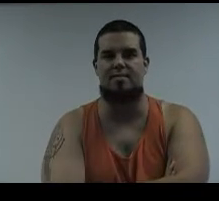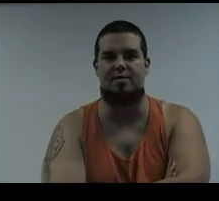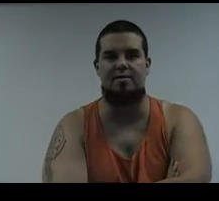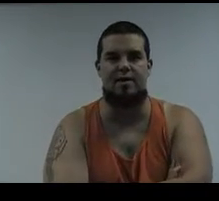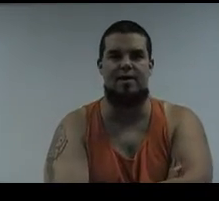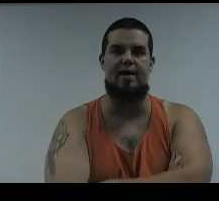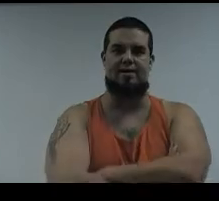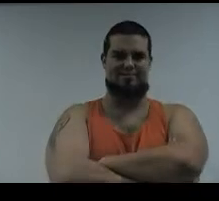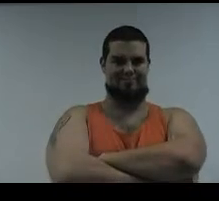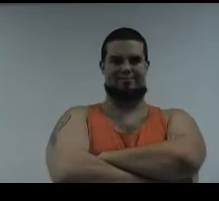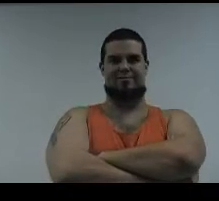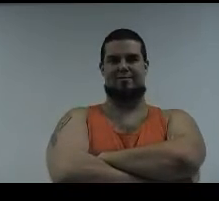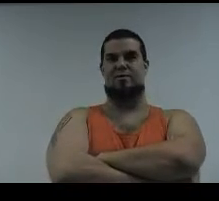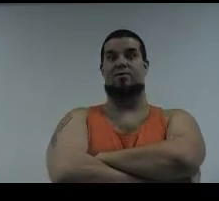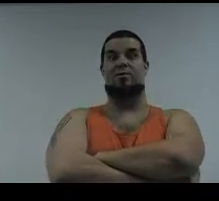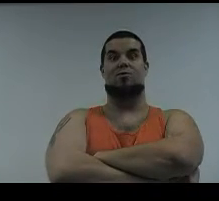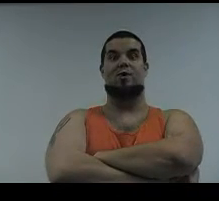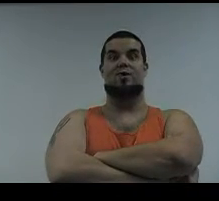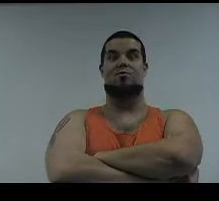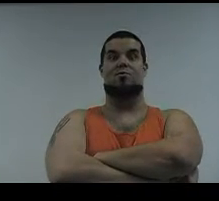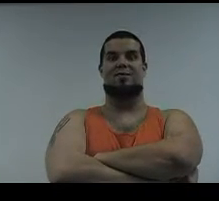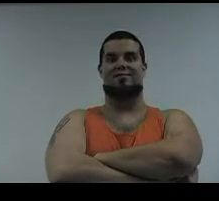them in the ring yet? Here we go, boys.